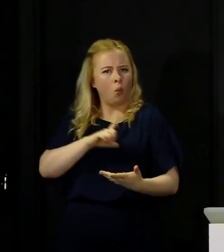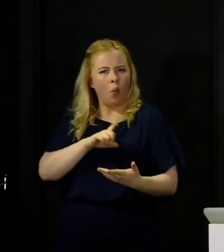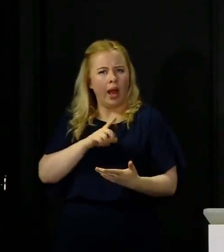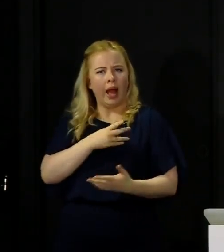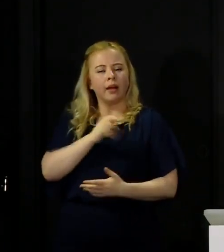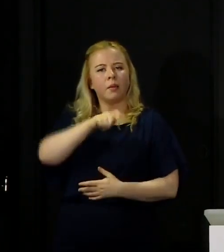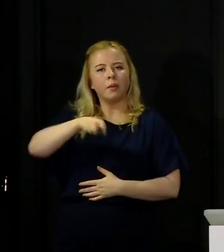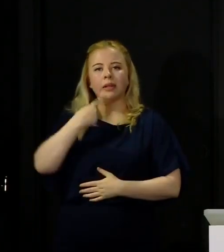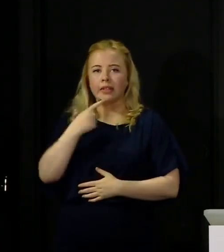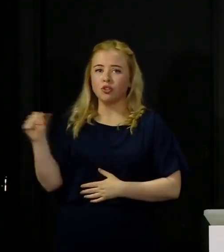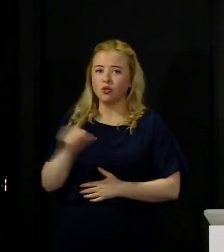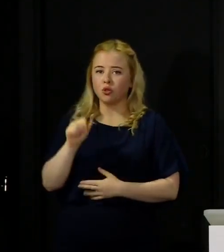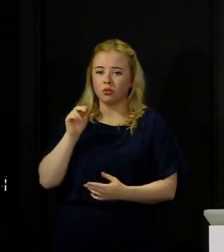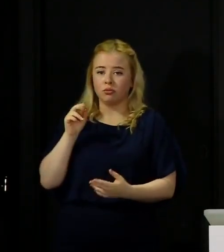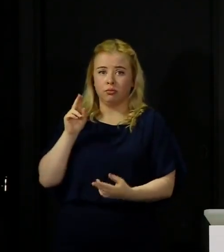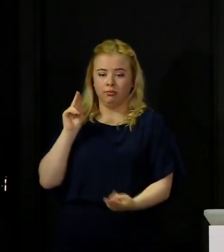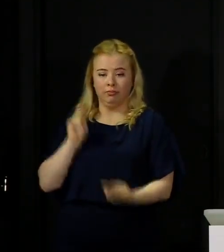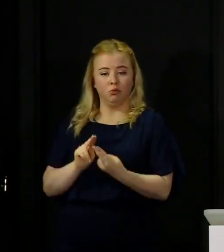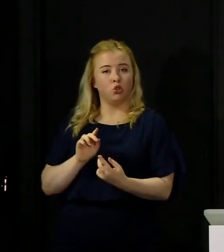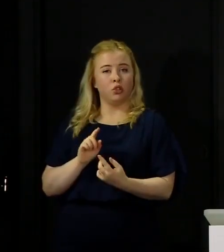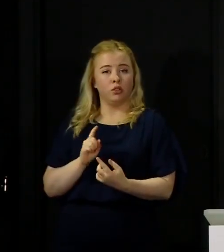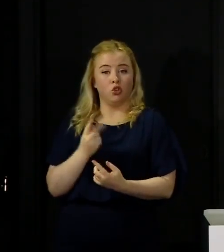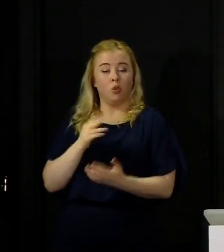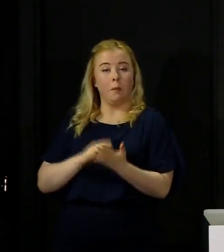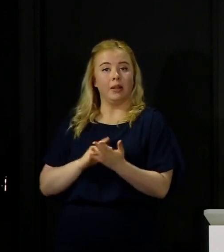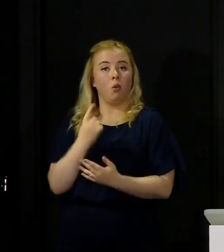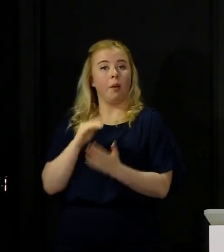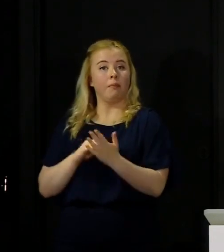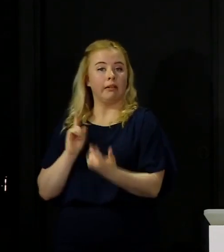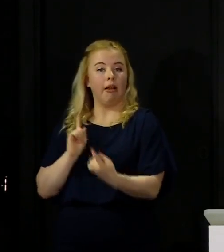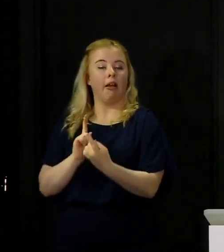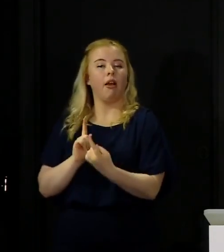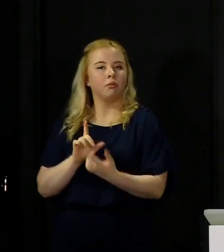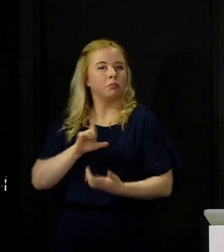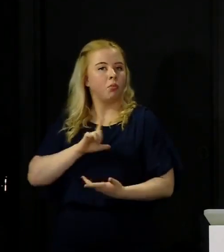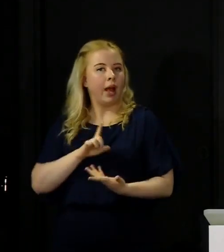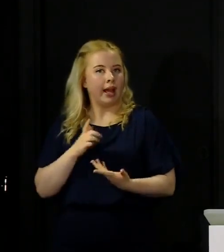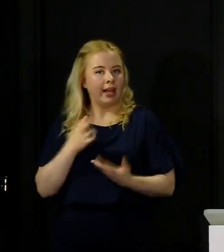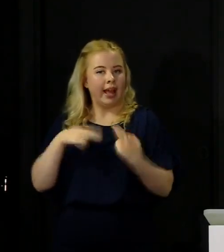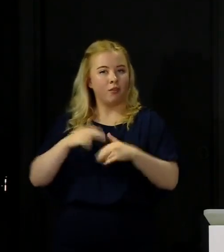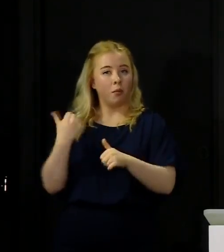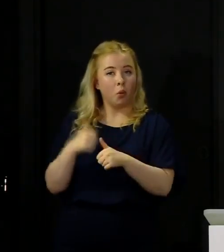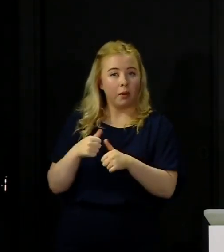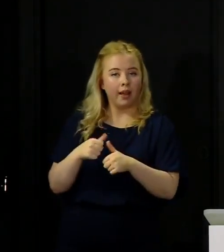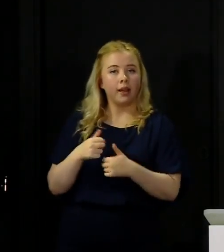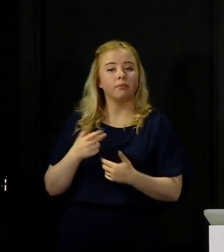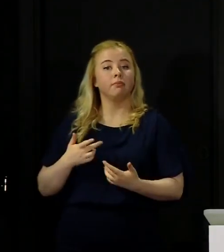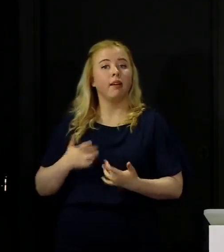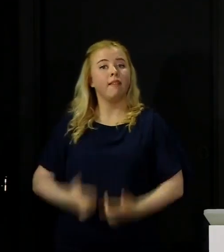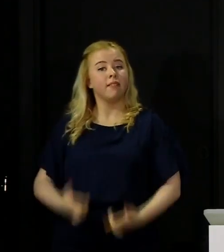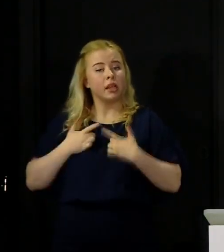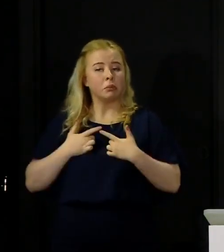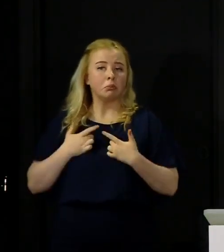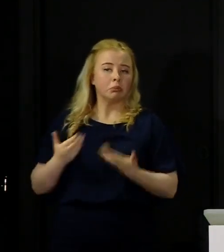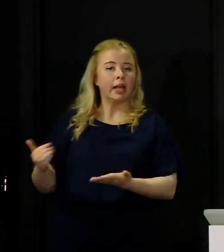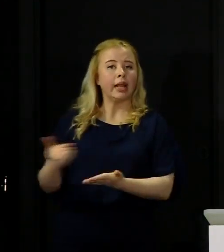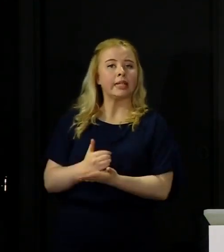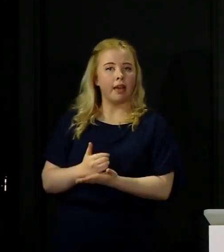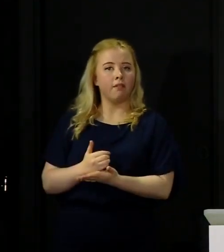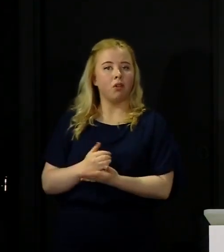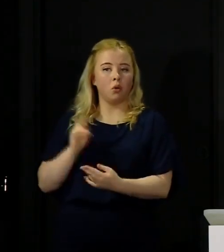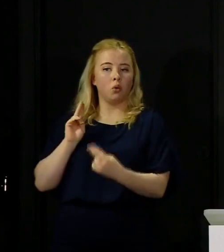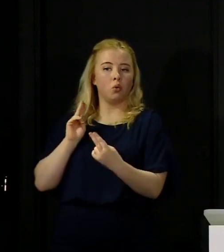the 2-metre rule and the circumstances in which that might be appropriate. And if we deem it is safe